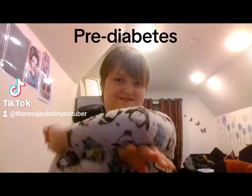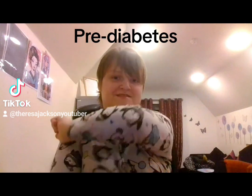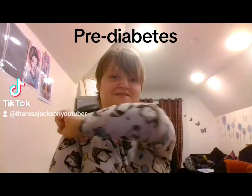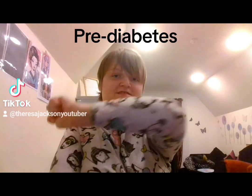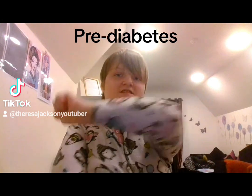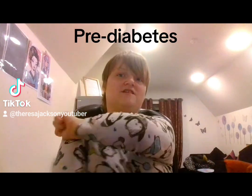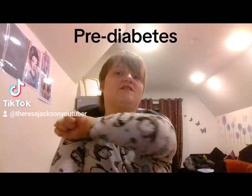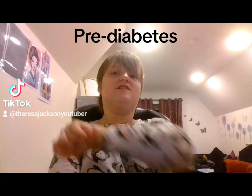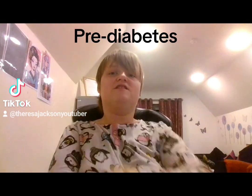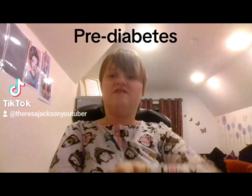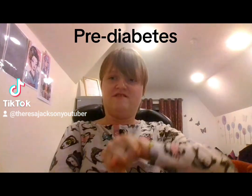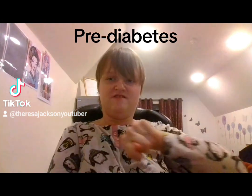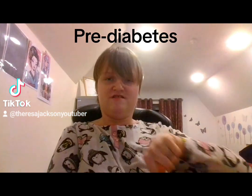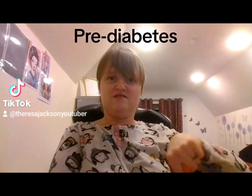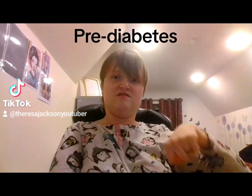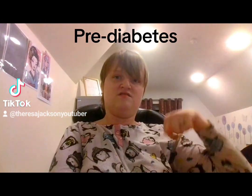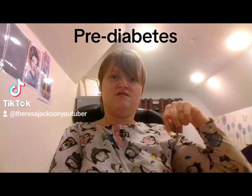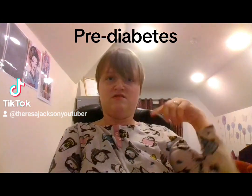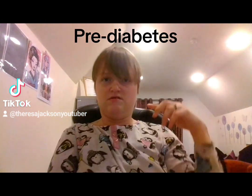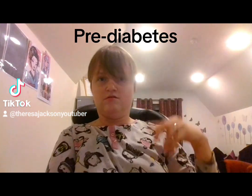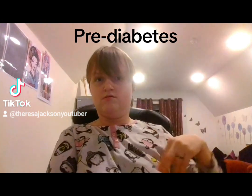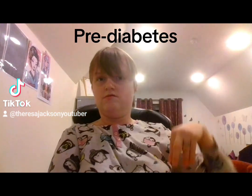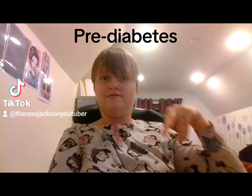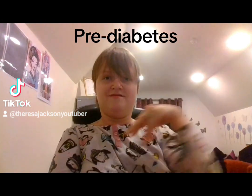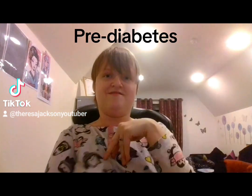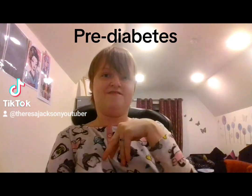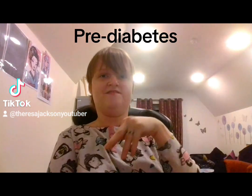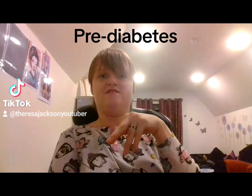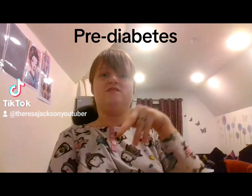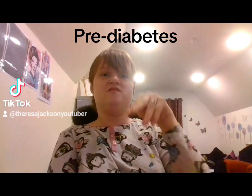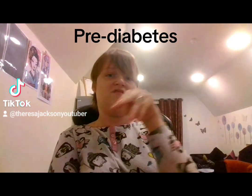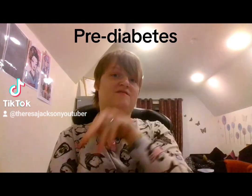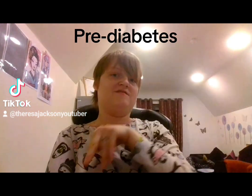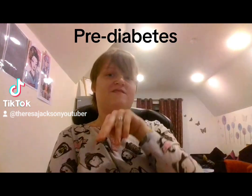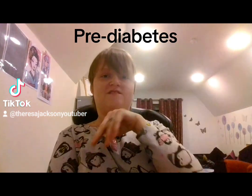diabetes. What are the pre-diabetes symptoms?